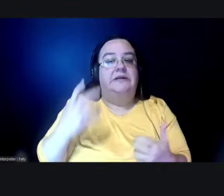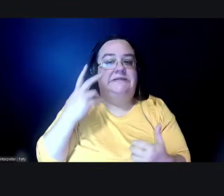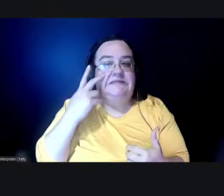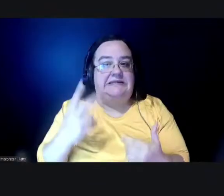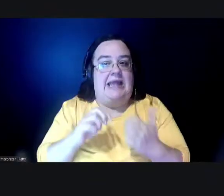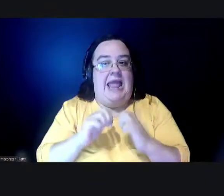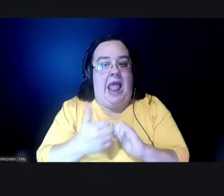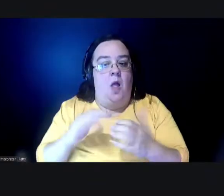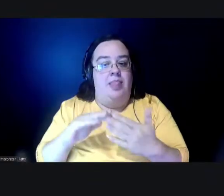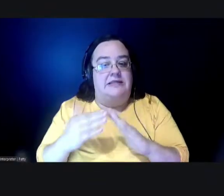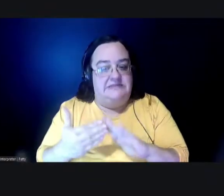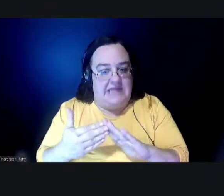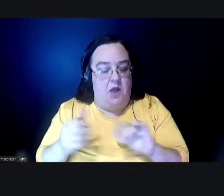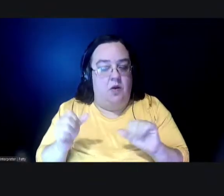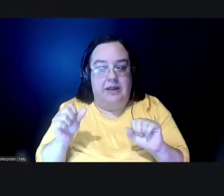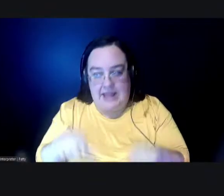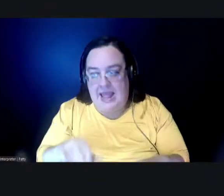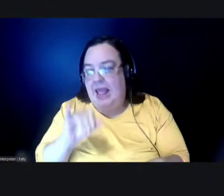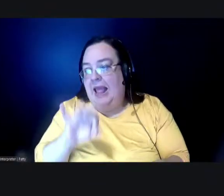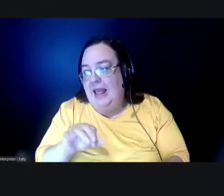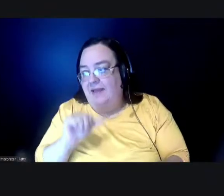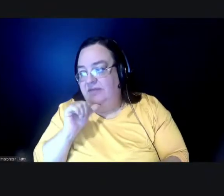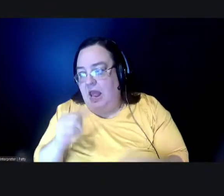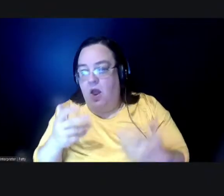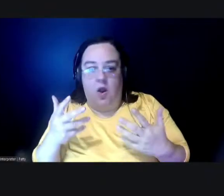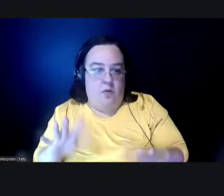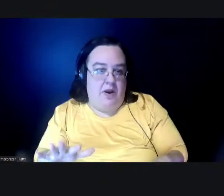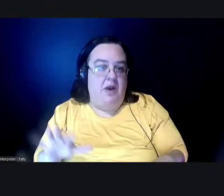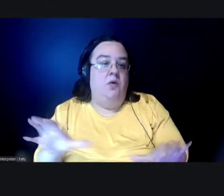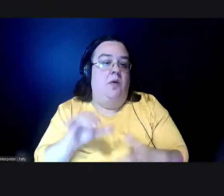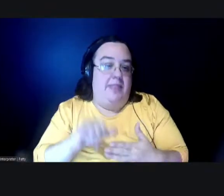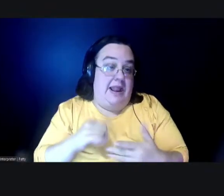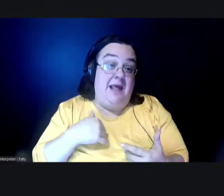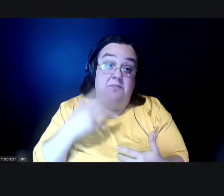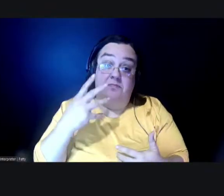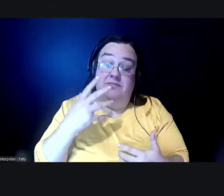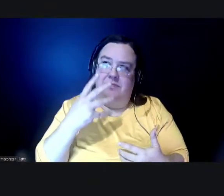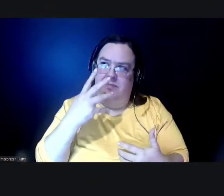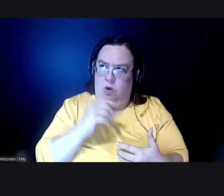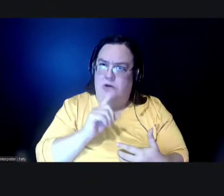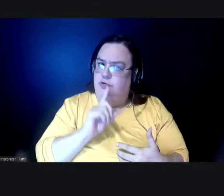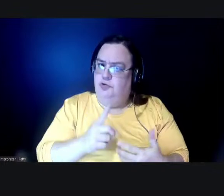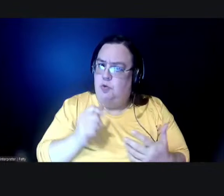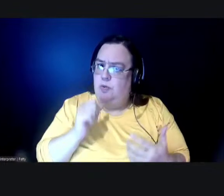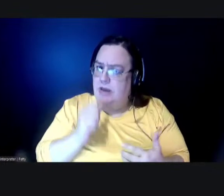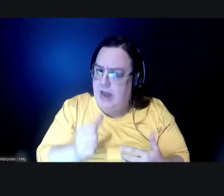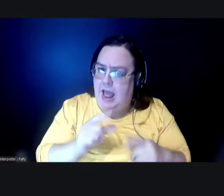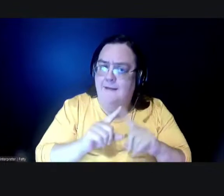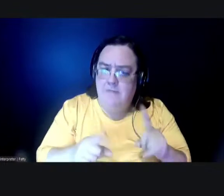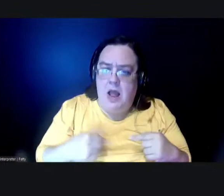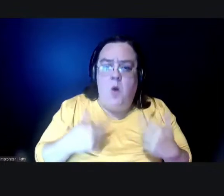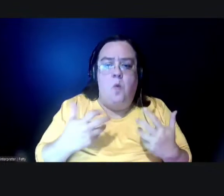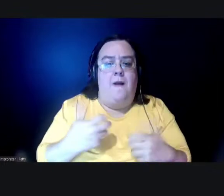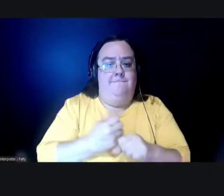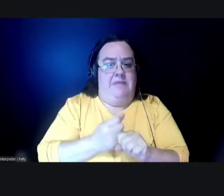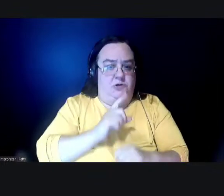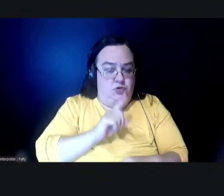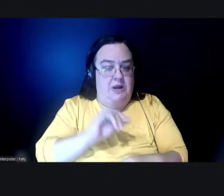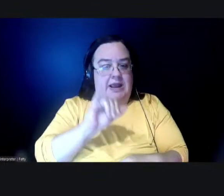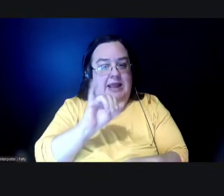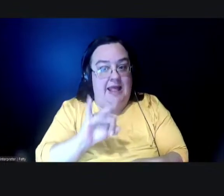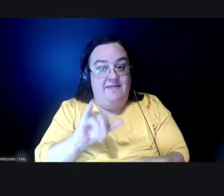town can if we aren't already doing it. I'm pretty positive we're not, but I want to make sure that if it's something that